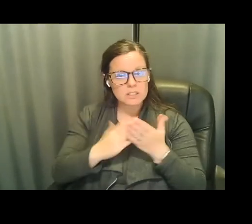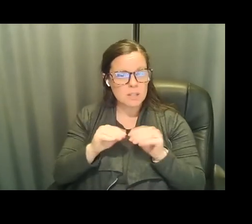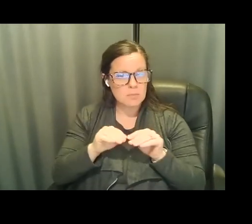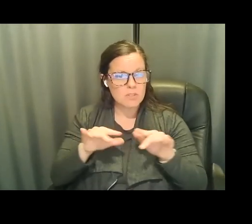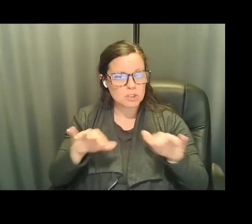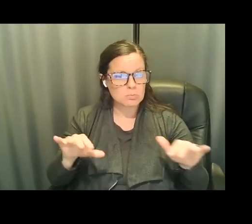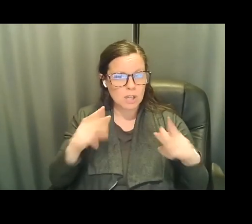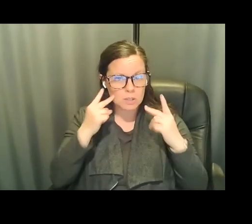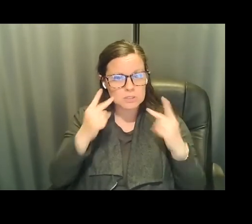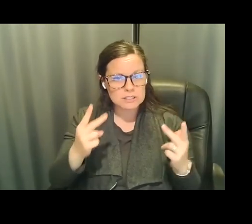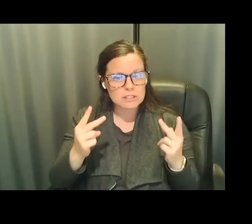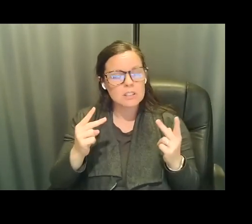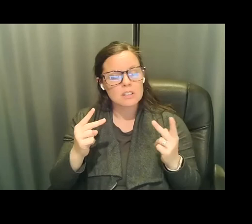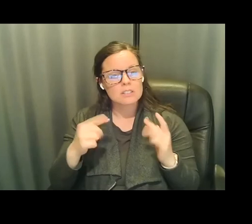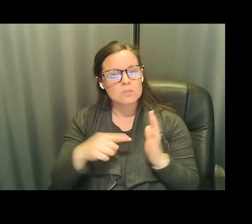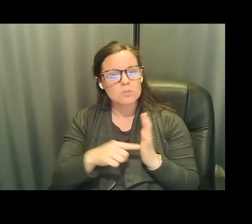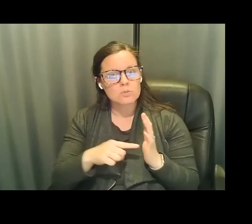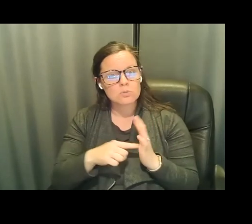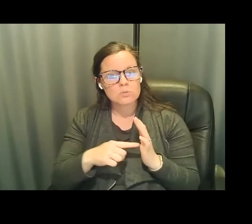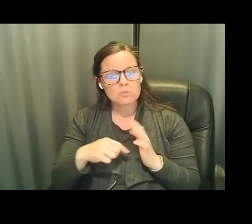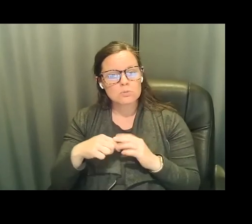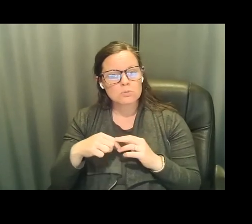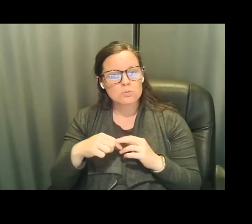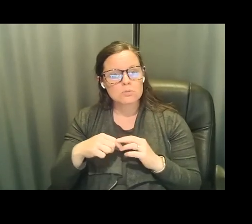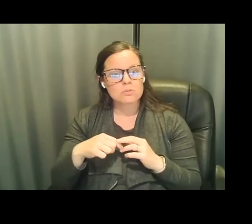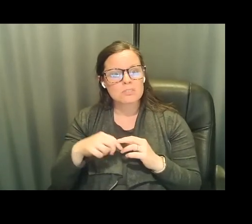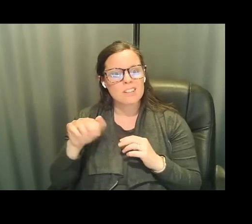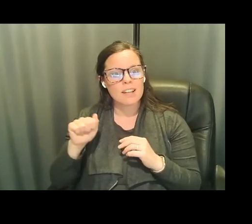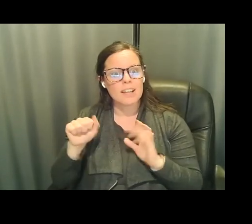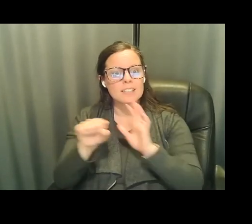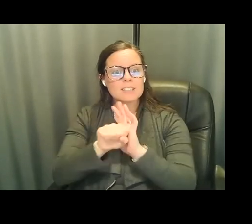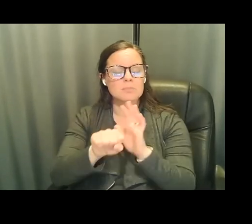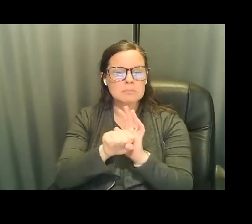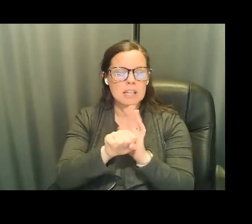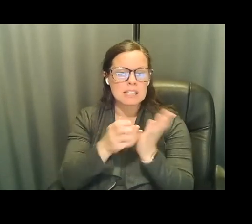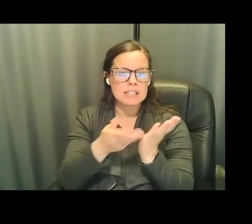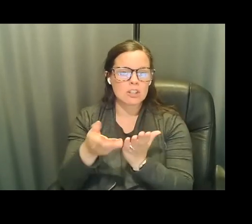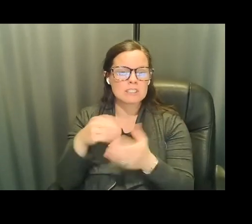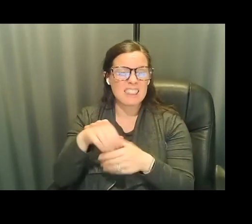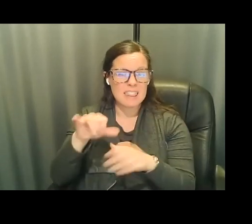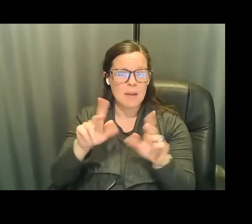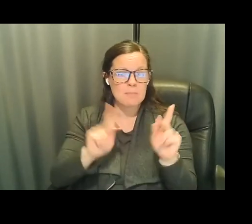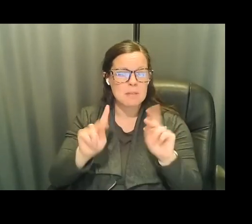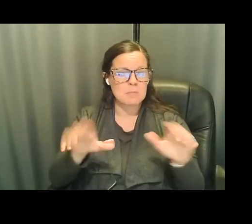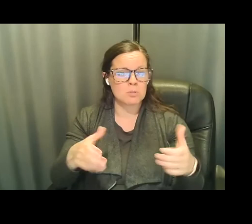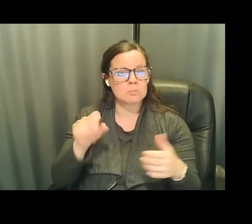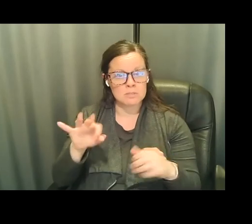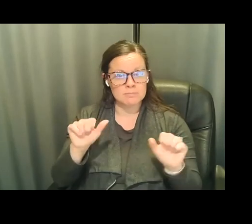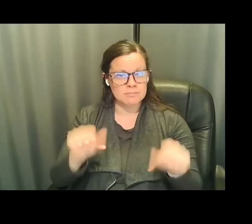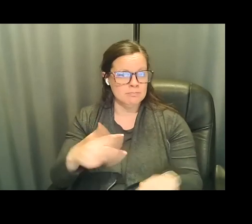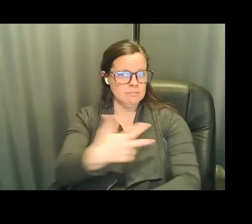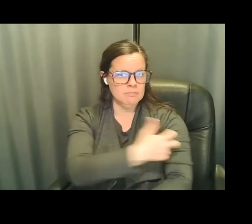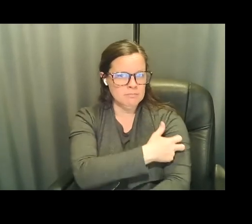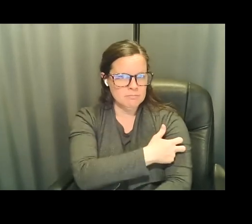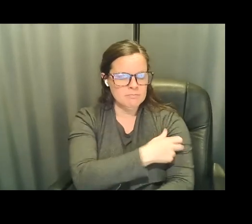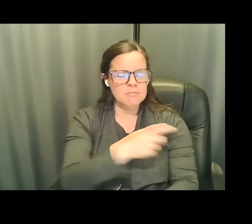seeing is due to what asymptomatic carriage in this population. So if we're able to vaccinate them,